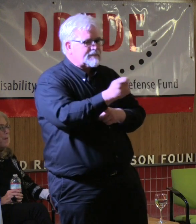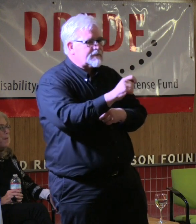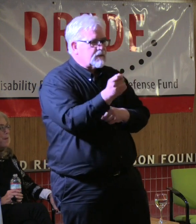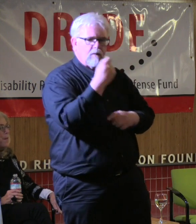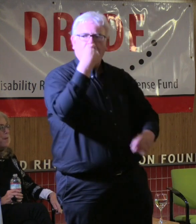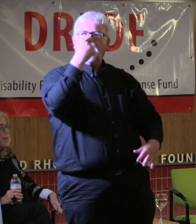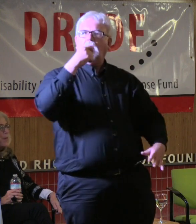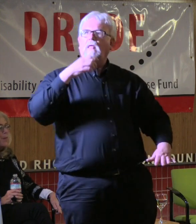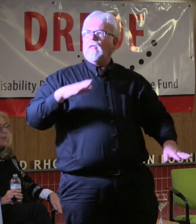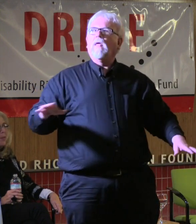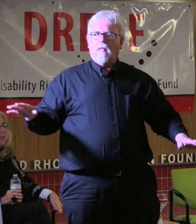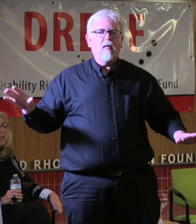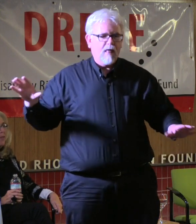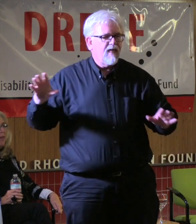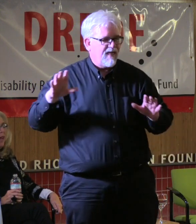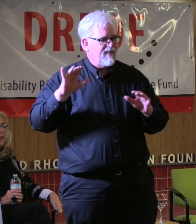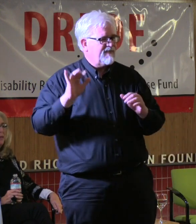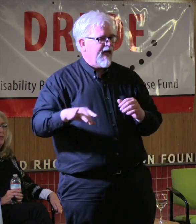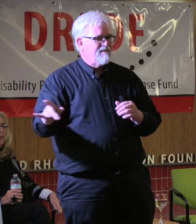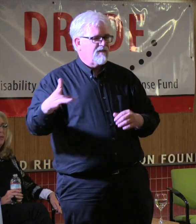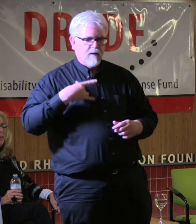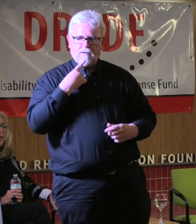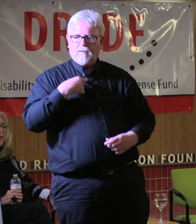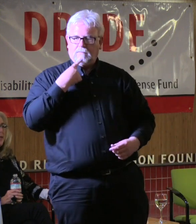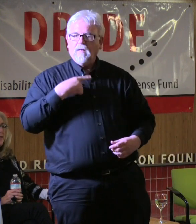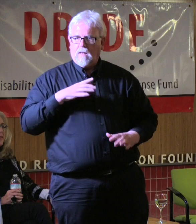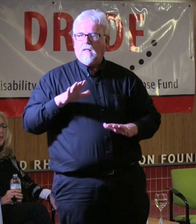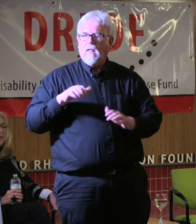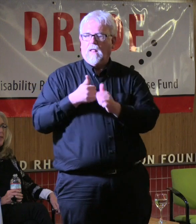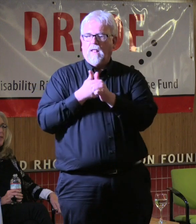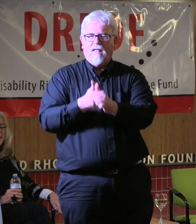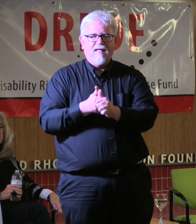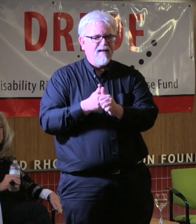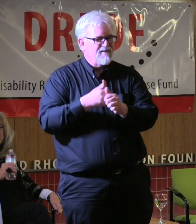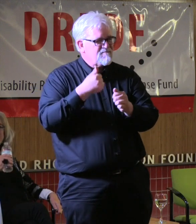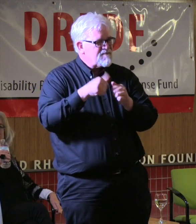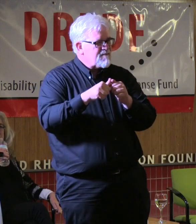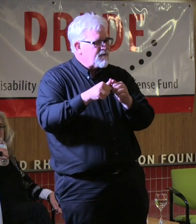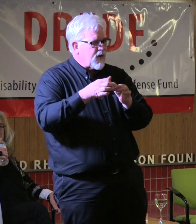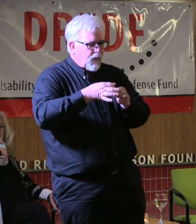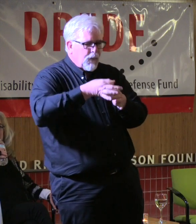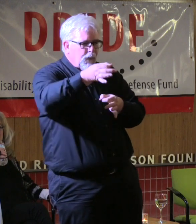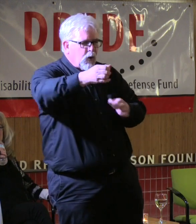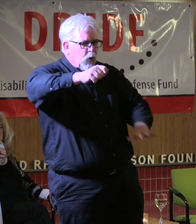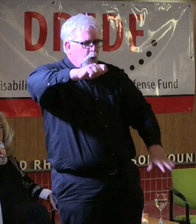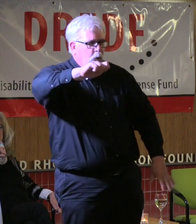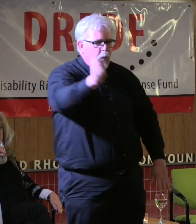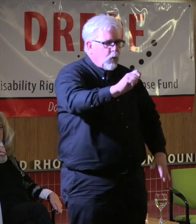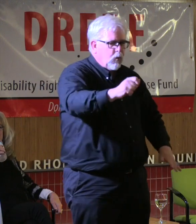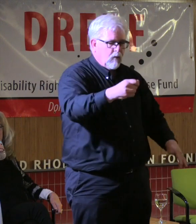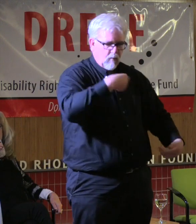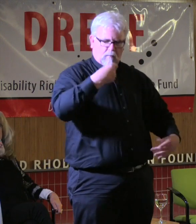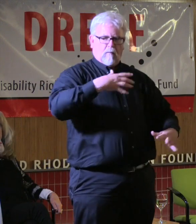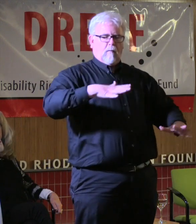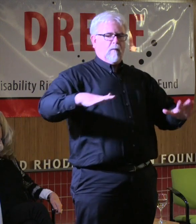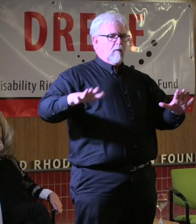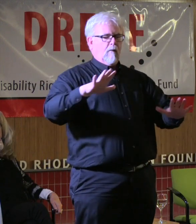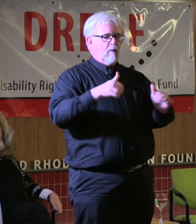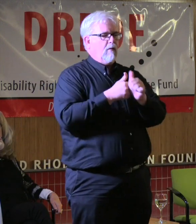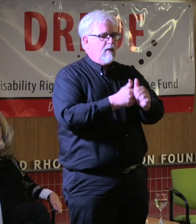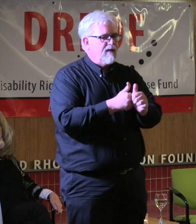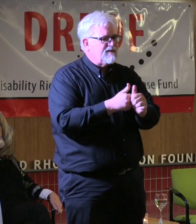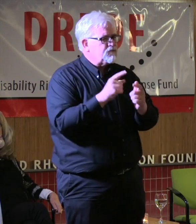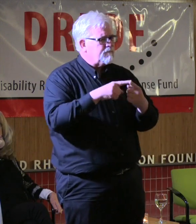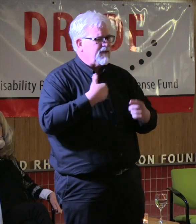something like that. Star Wars, you know, the Force be with you. You know, they had that Jedi Knights. They had this force that you could feel. To me,